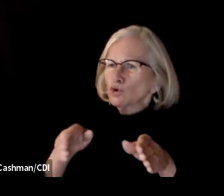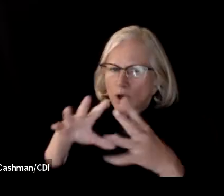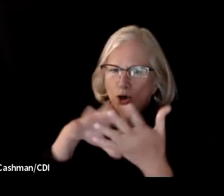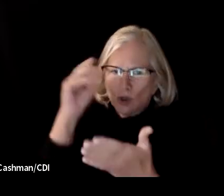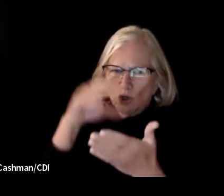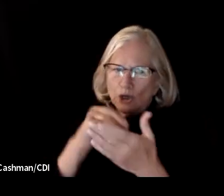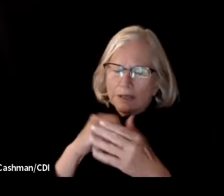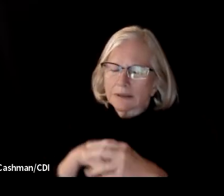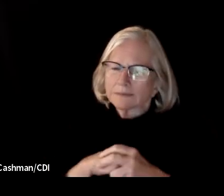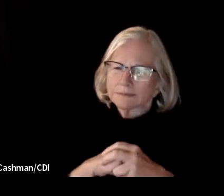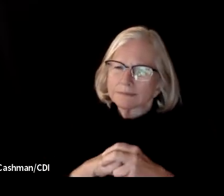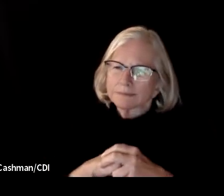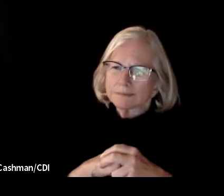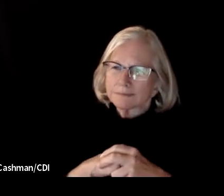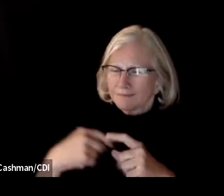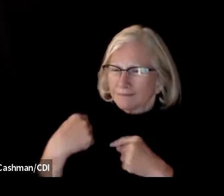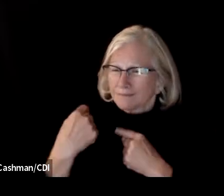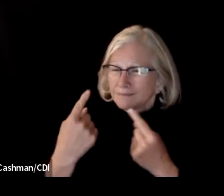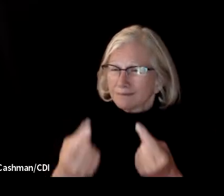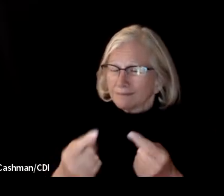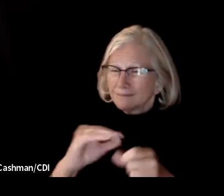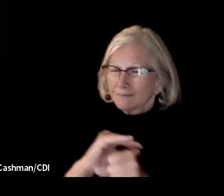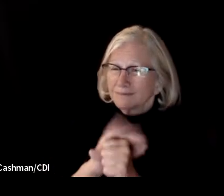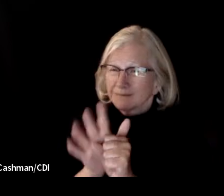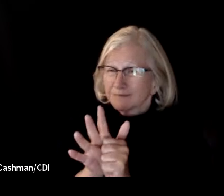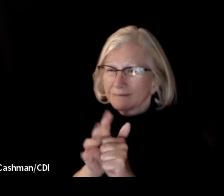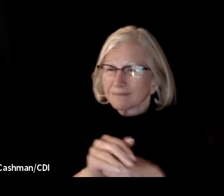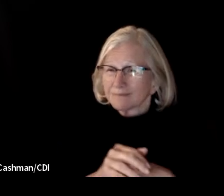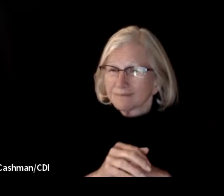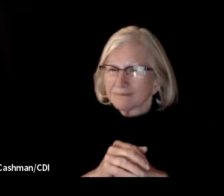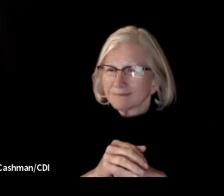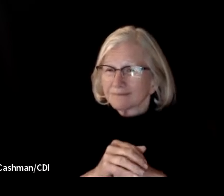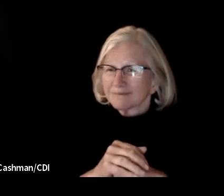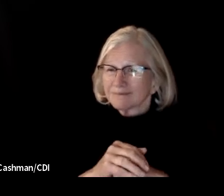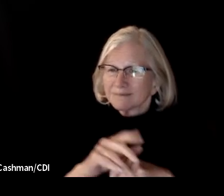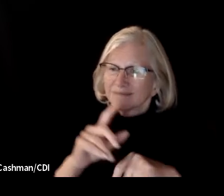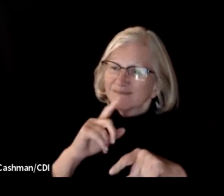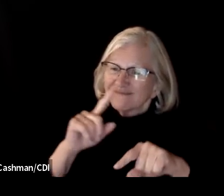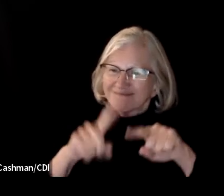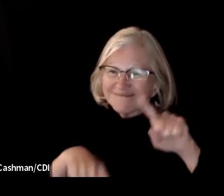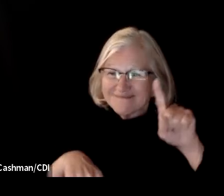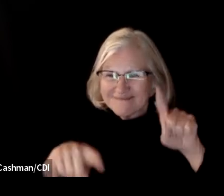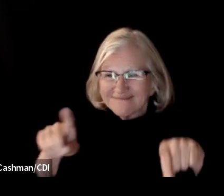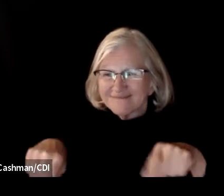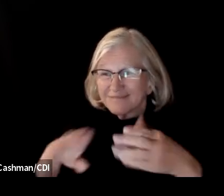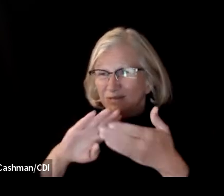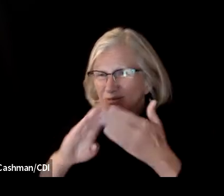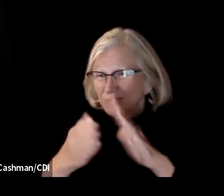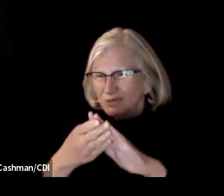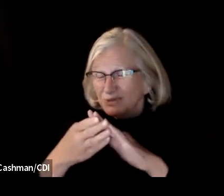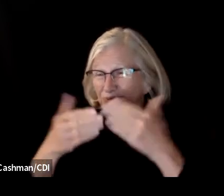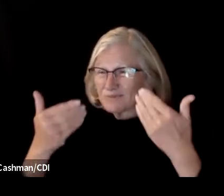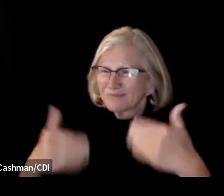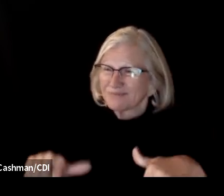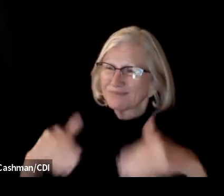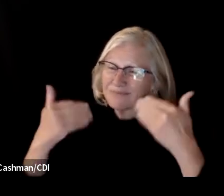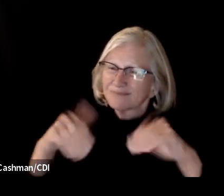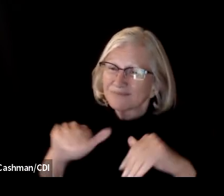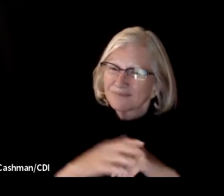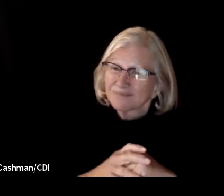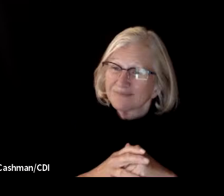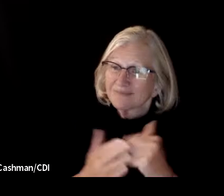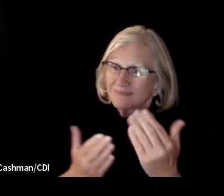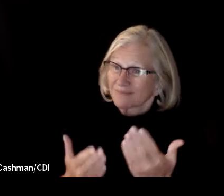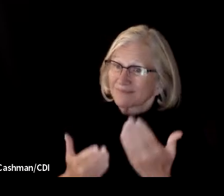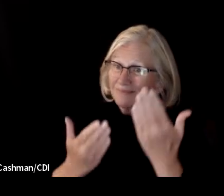pandemic, we have seen just how different the situation can look from community to community, and these recommendations build on the targeted approach that we've taken throughout this